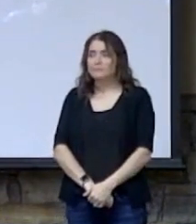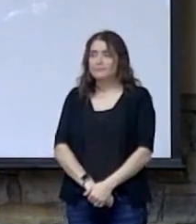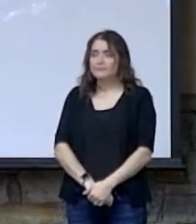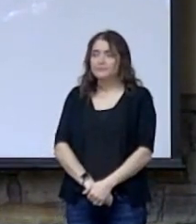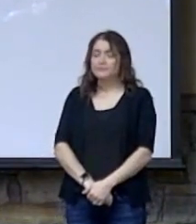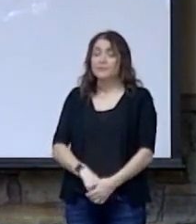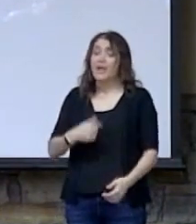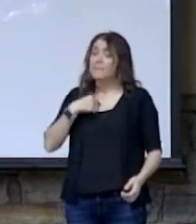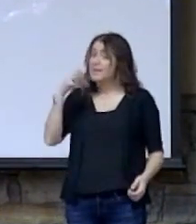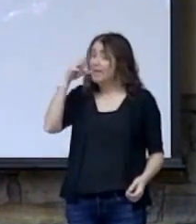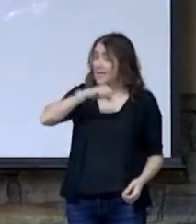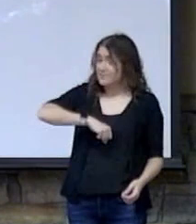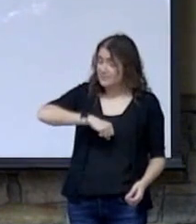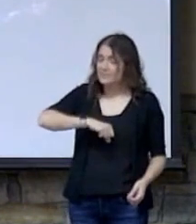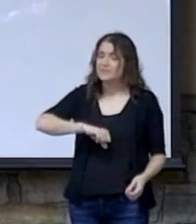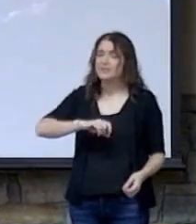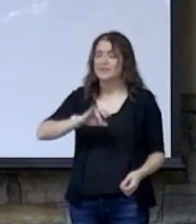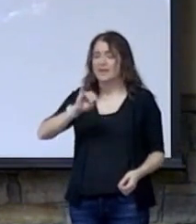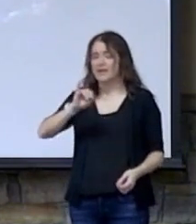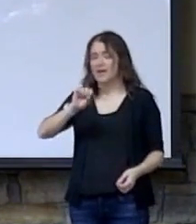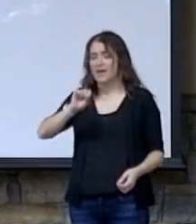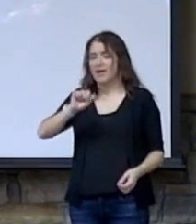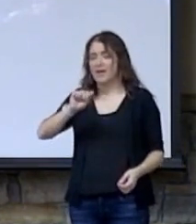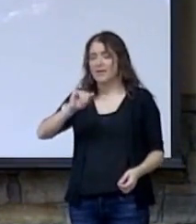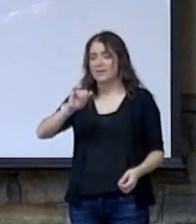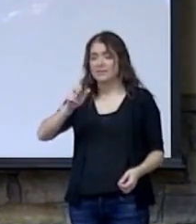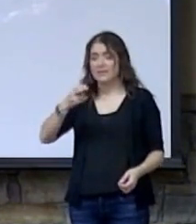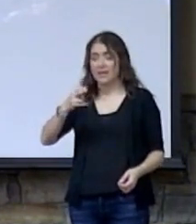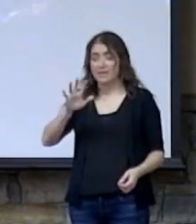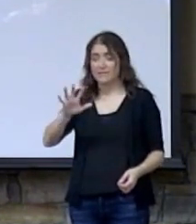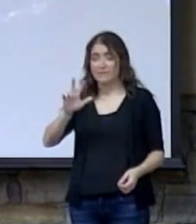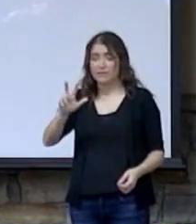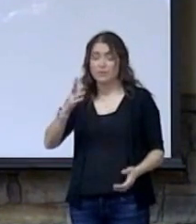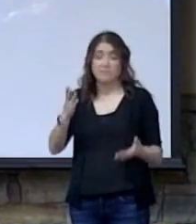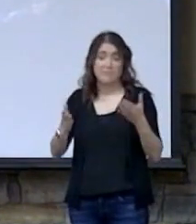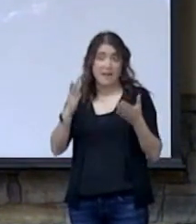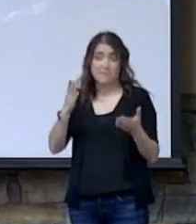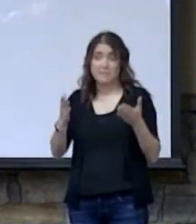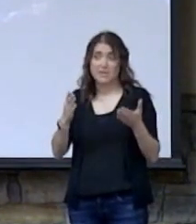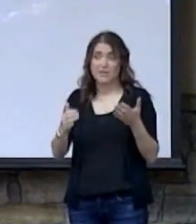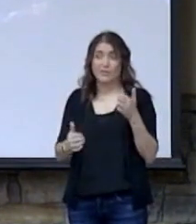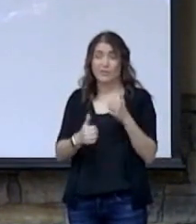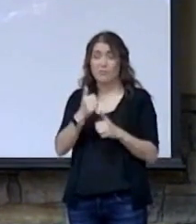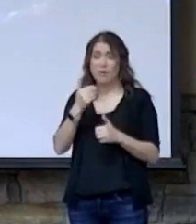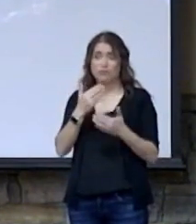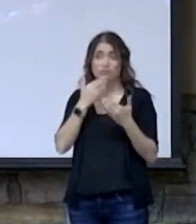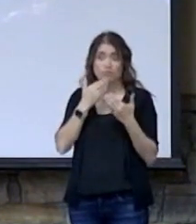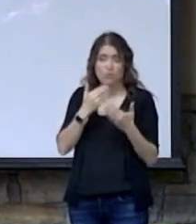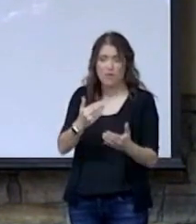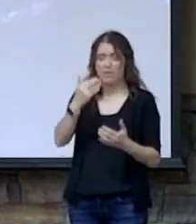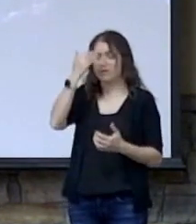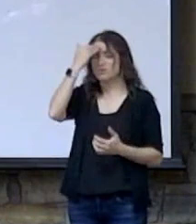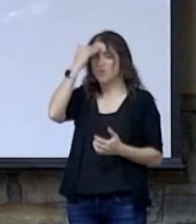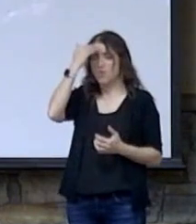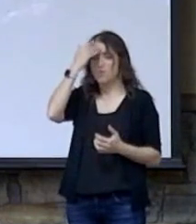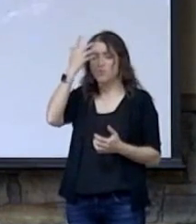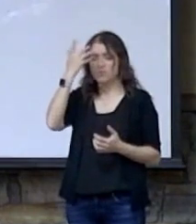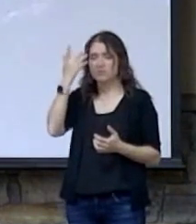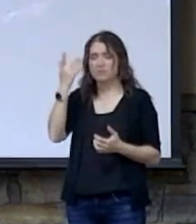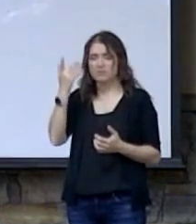53. I'm going to guess that Isaiah 53 might be the most well-known messianic chapter in all of